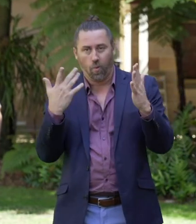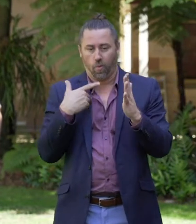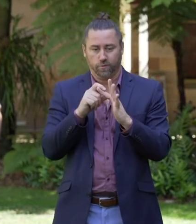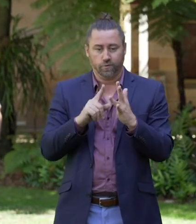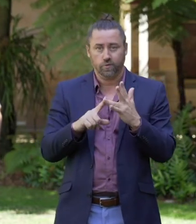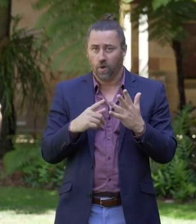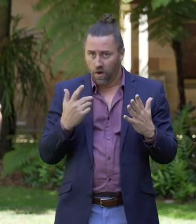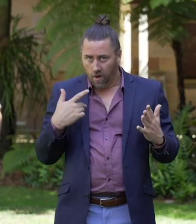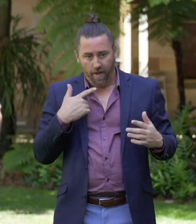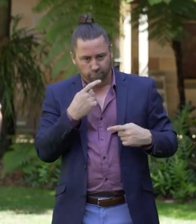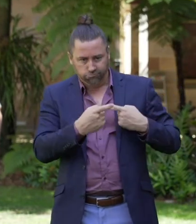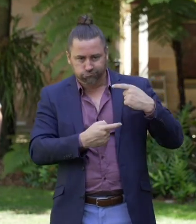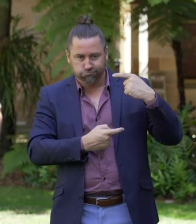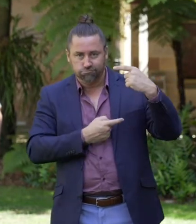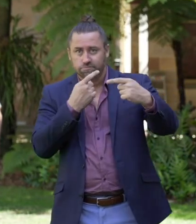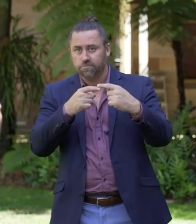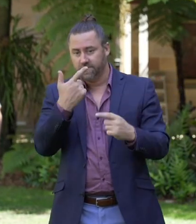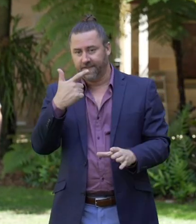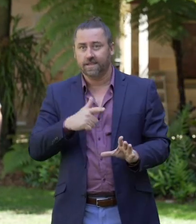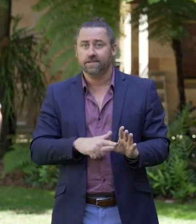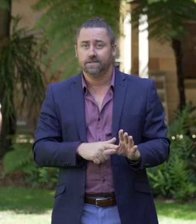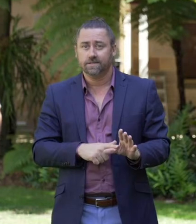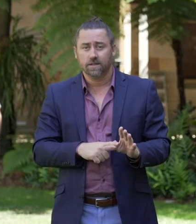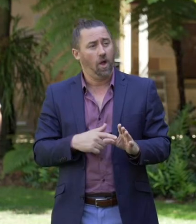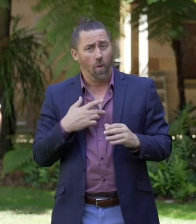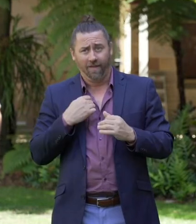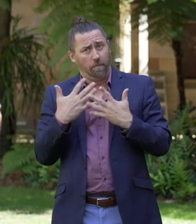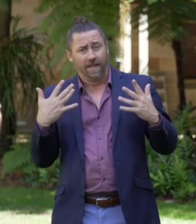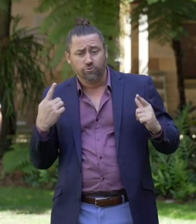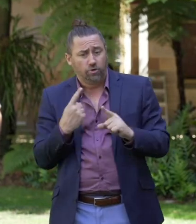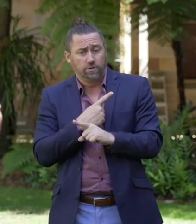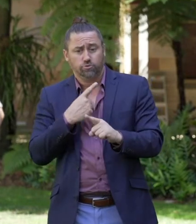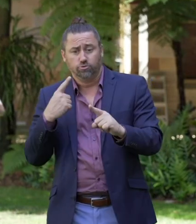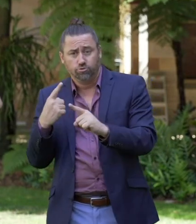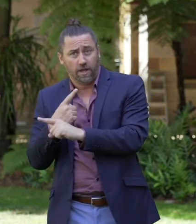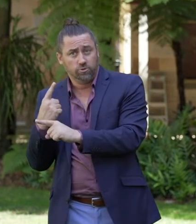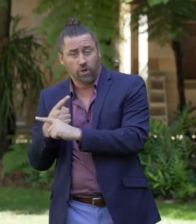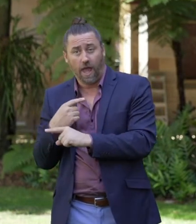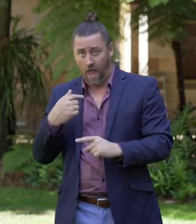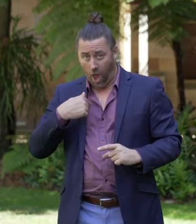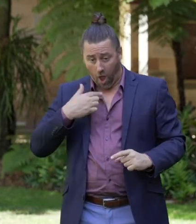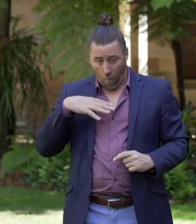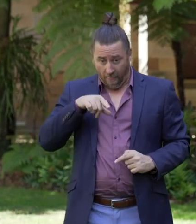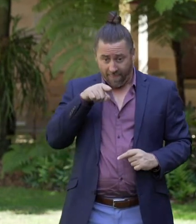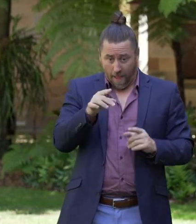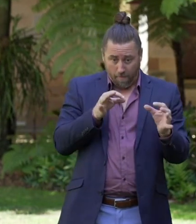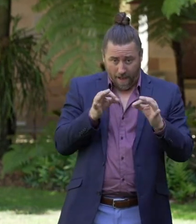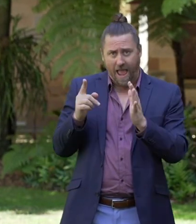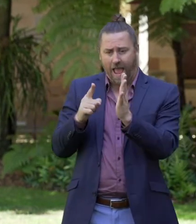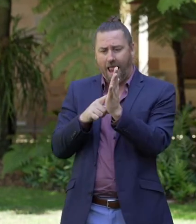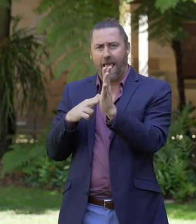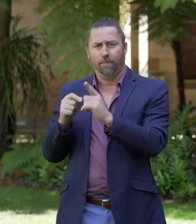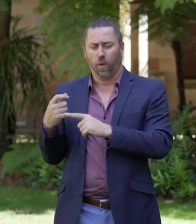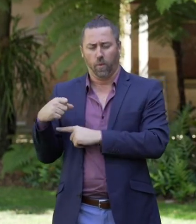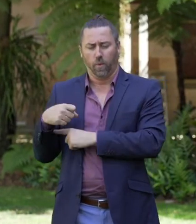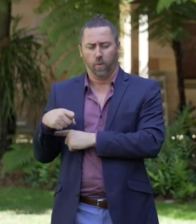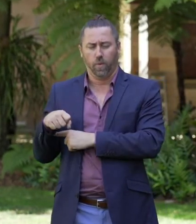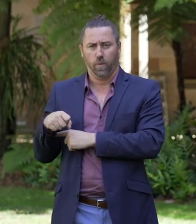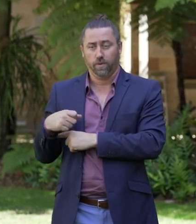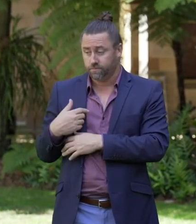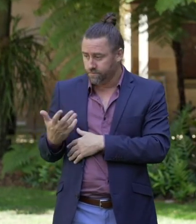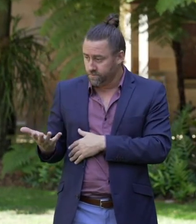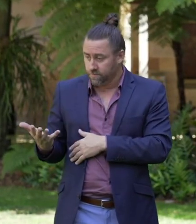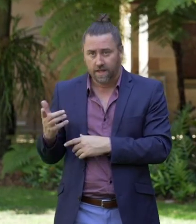has given and has implemented key reforms. These key reforms have been voted against by the LNP. And, you know, many